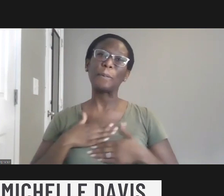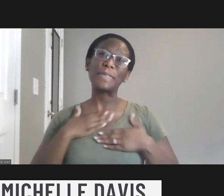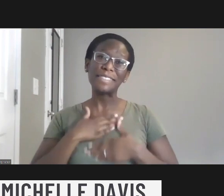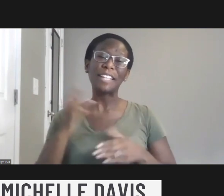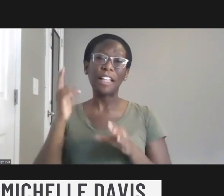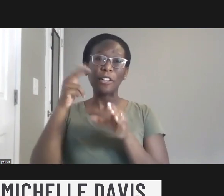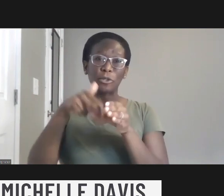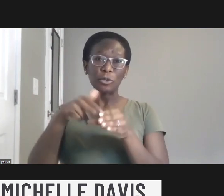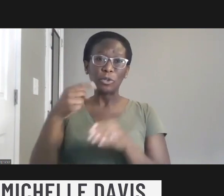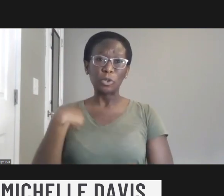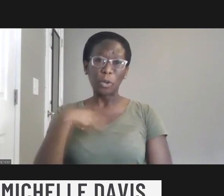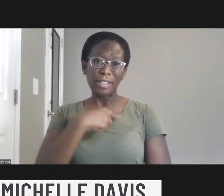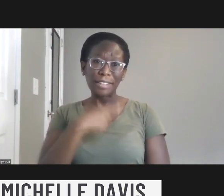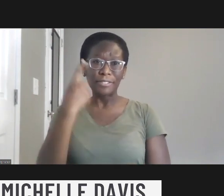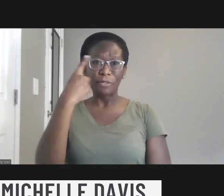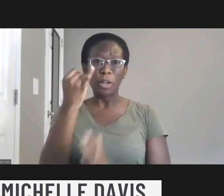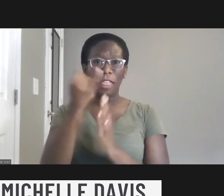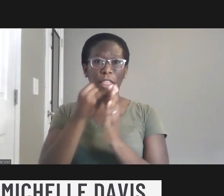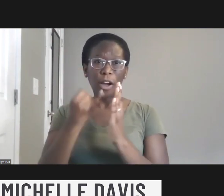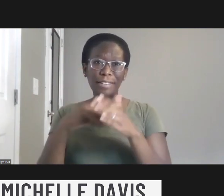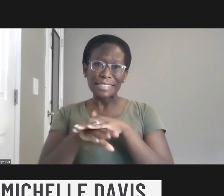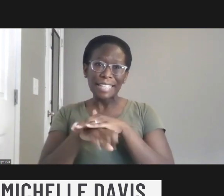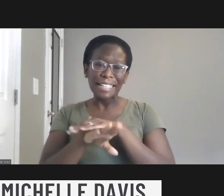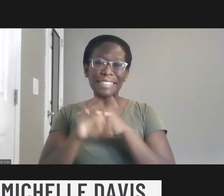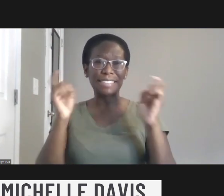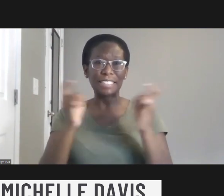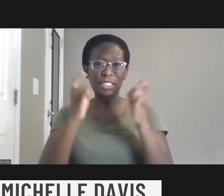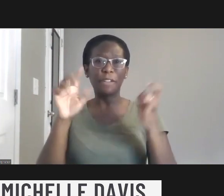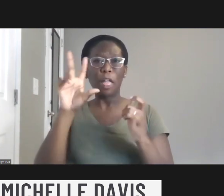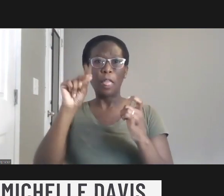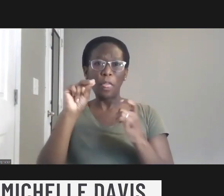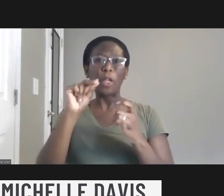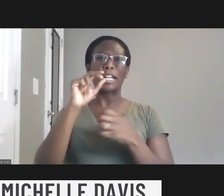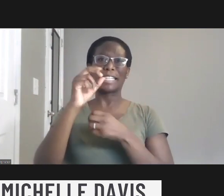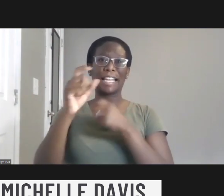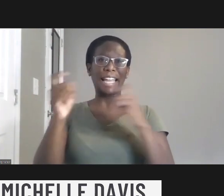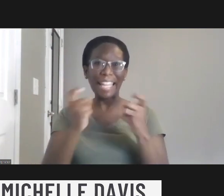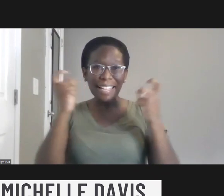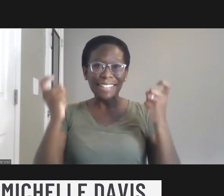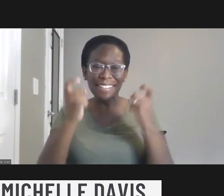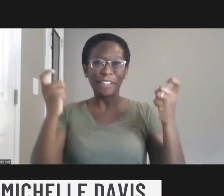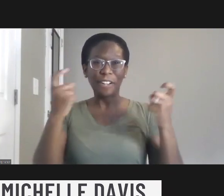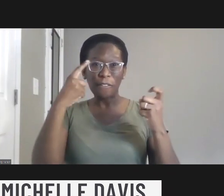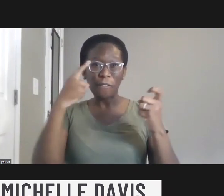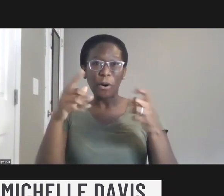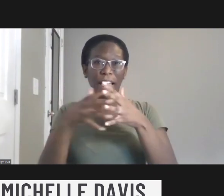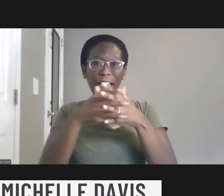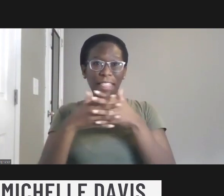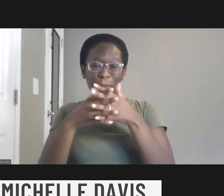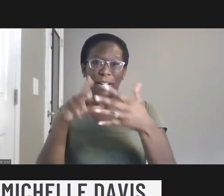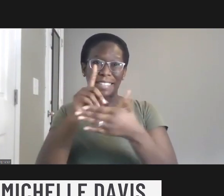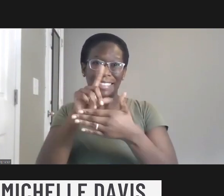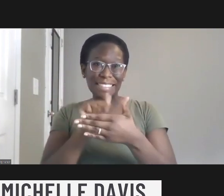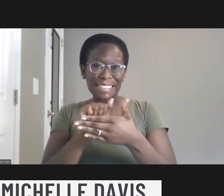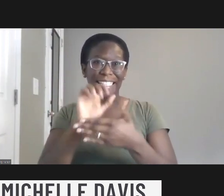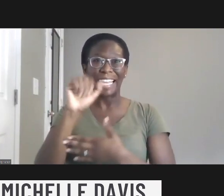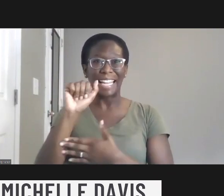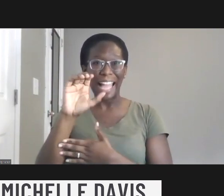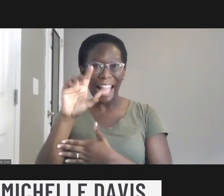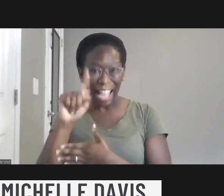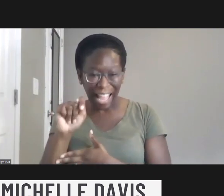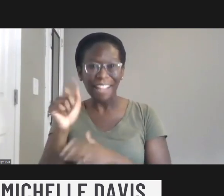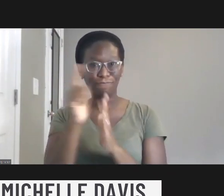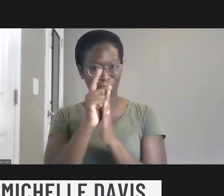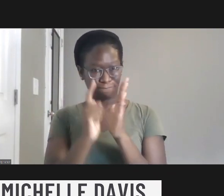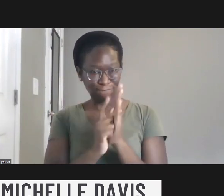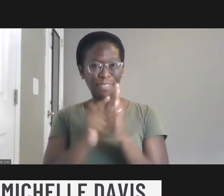the Arts Access celebration of the 30th anniversary of the Americans with Disabilities Act. This presentation is part of our